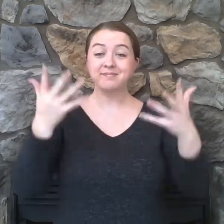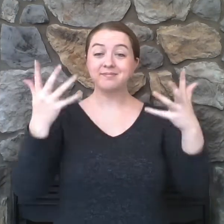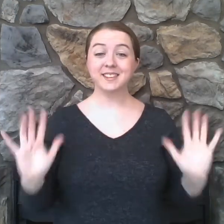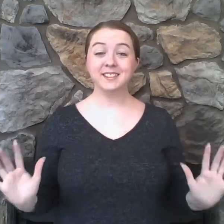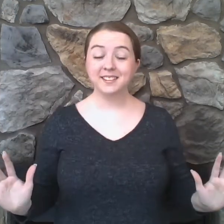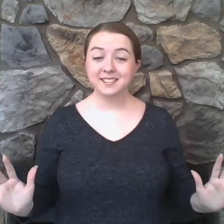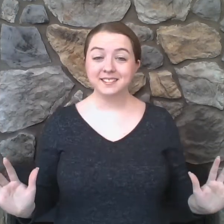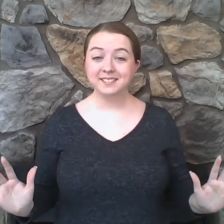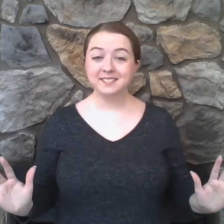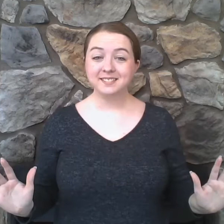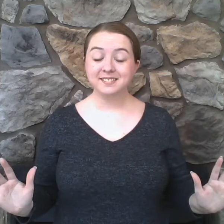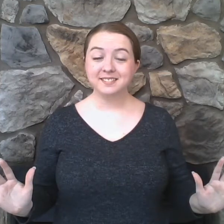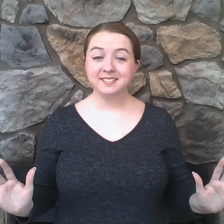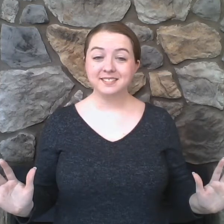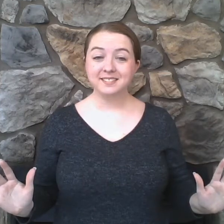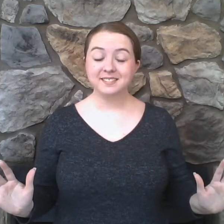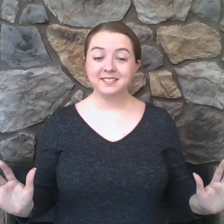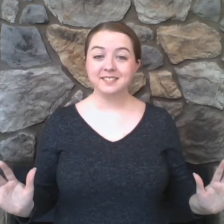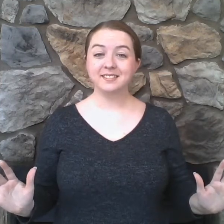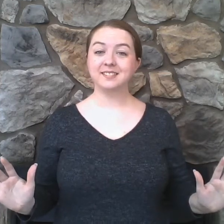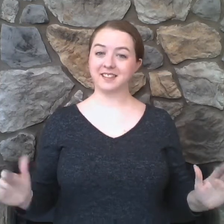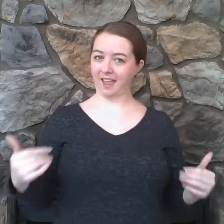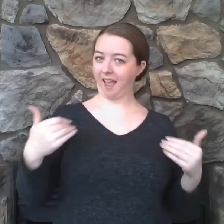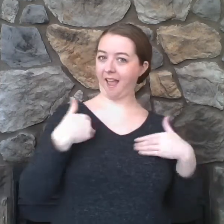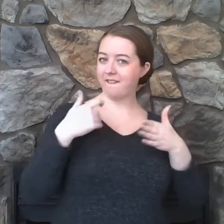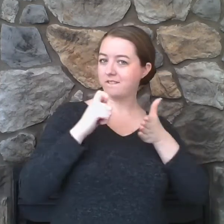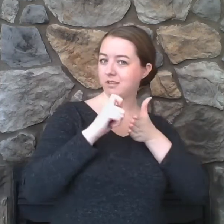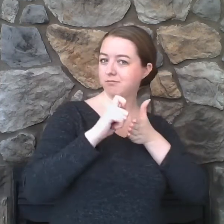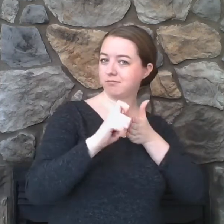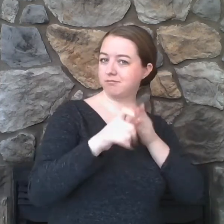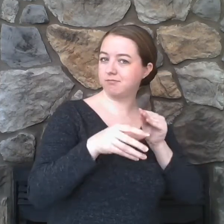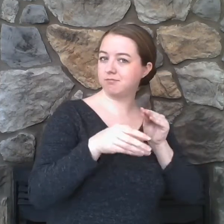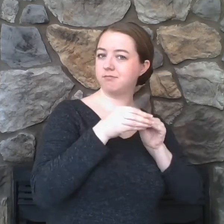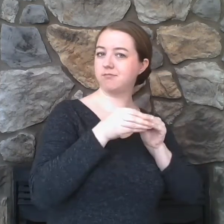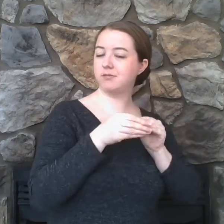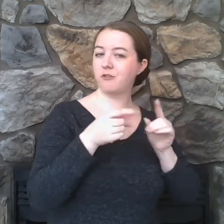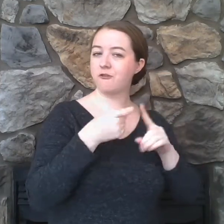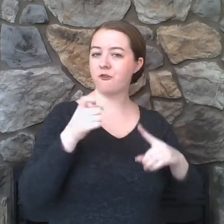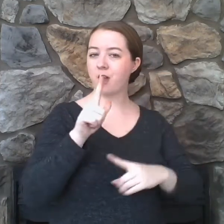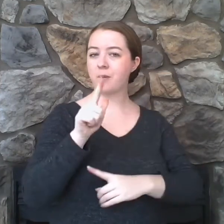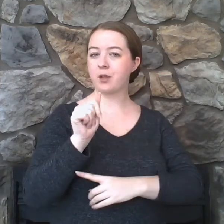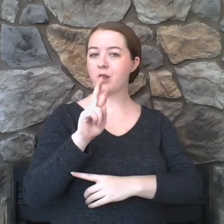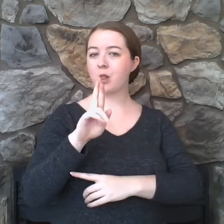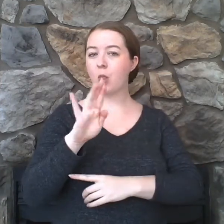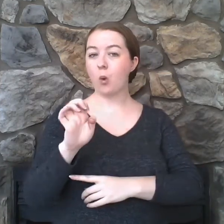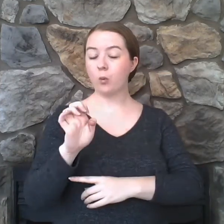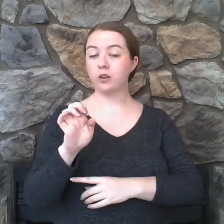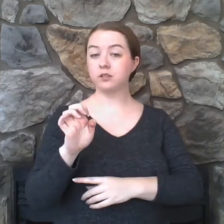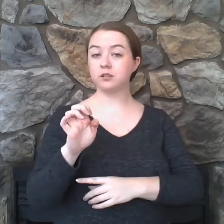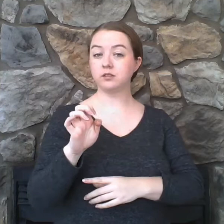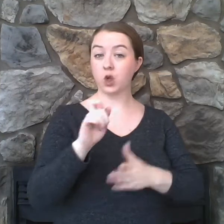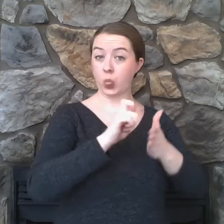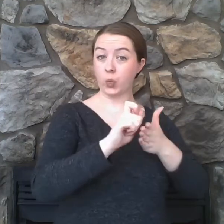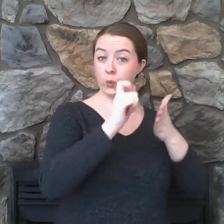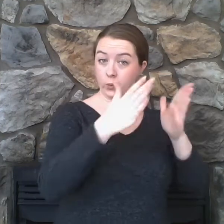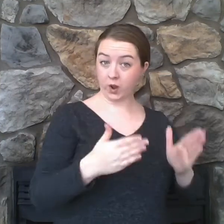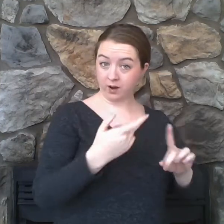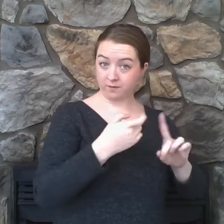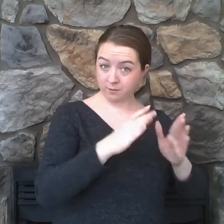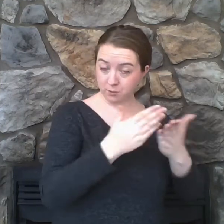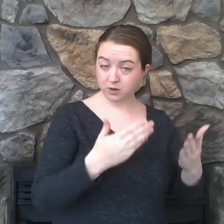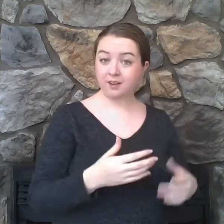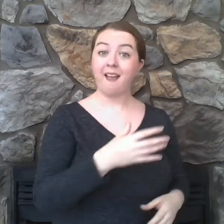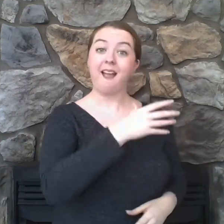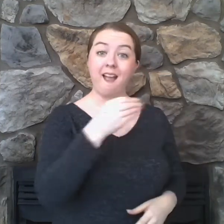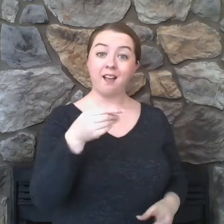The end. I have here a note from Lori Hernandez, the woman who wrote the book